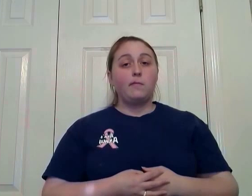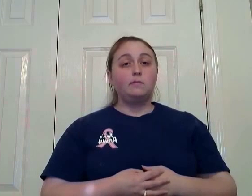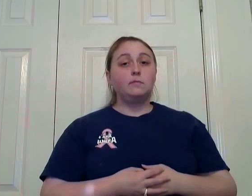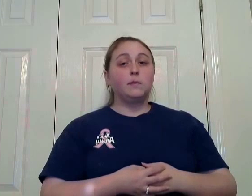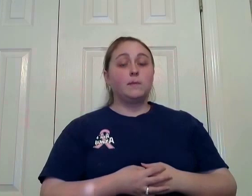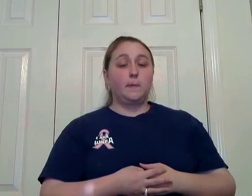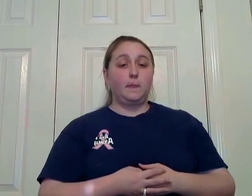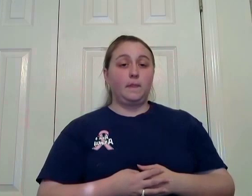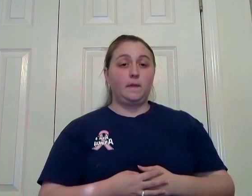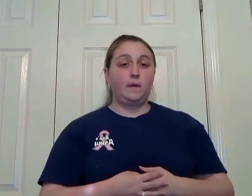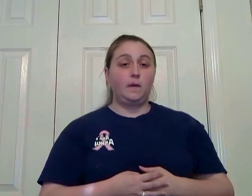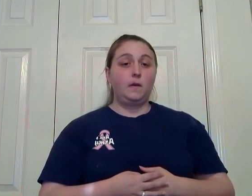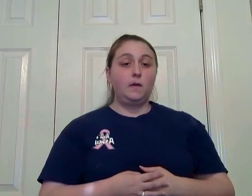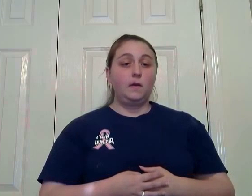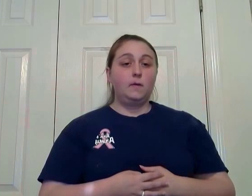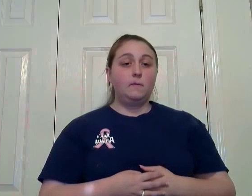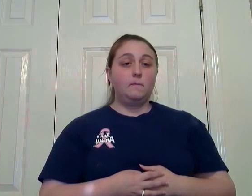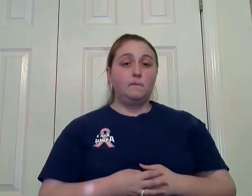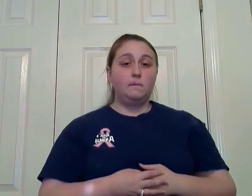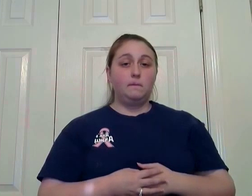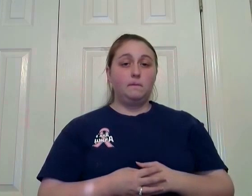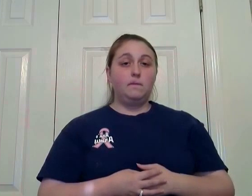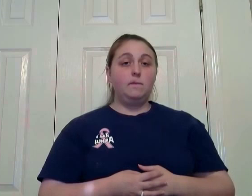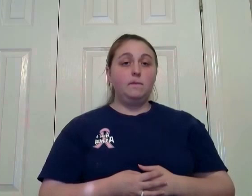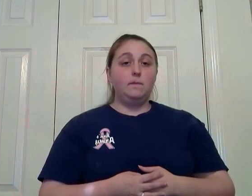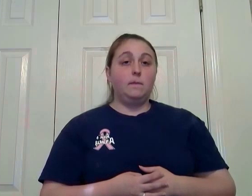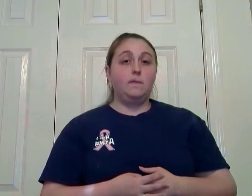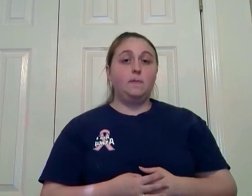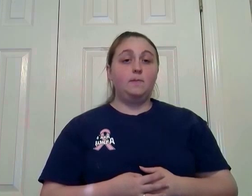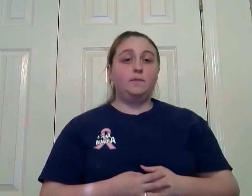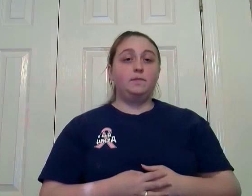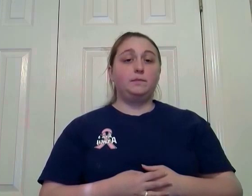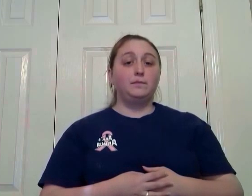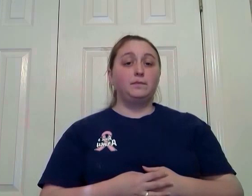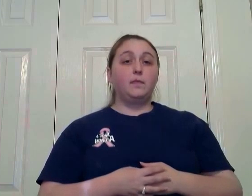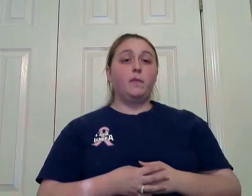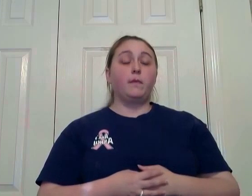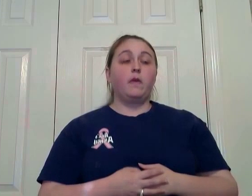run is with the wind at our back.